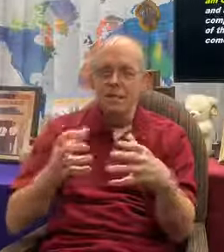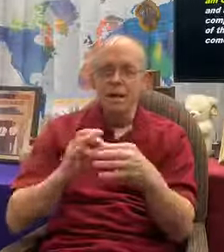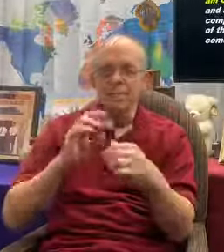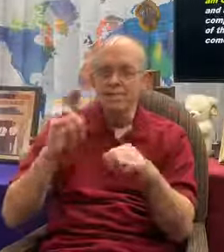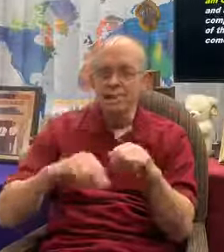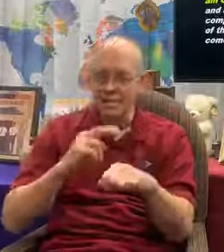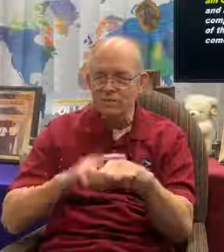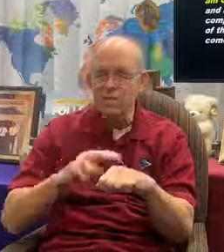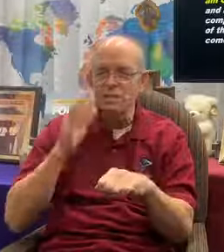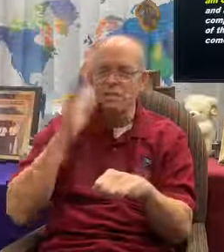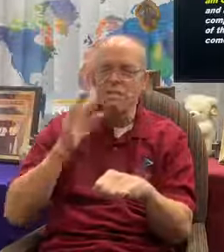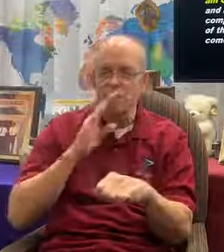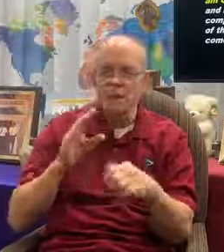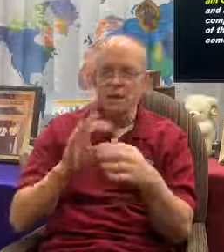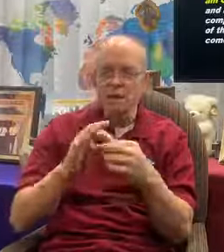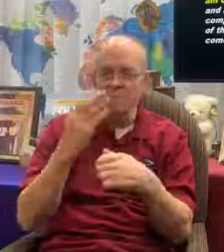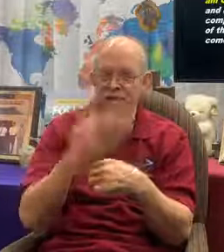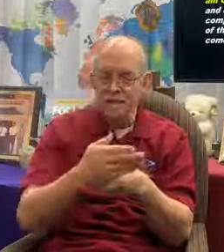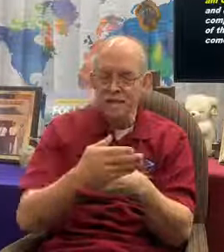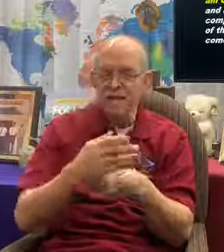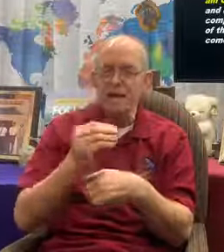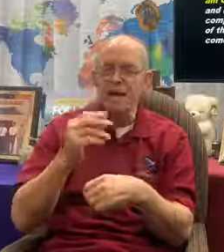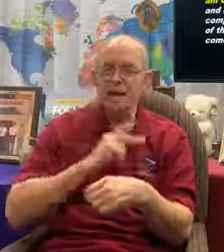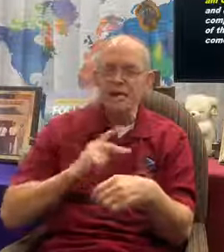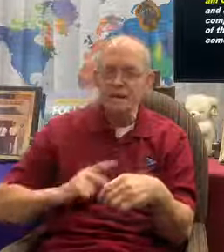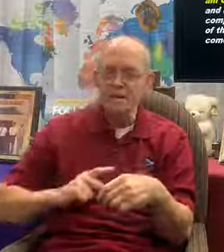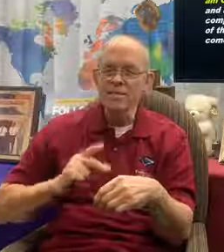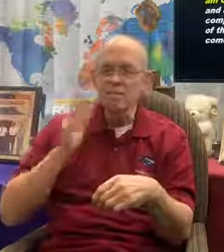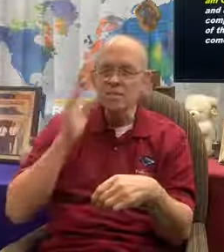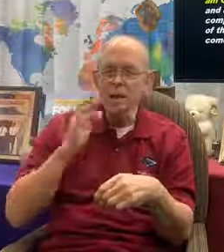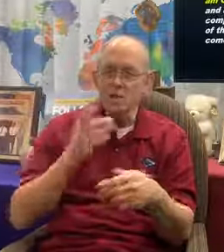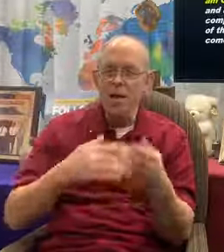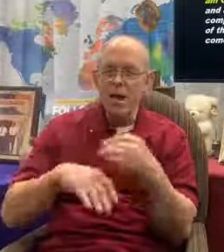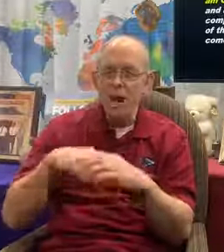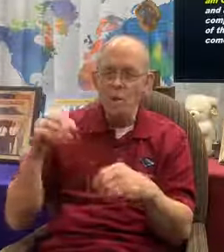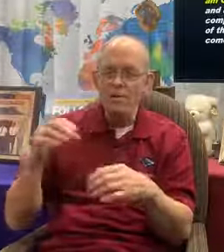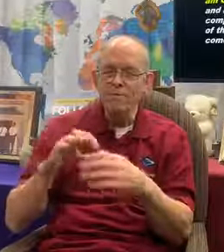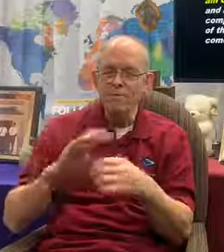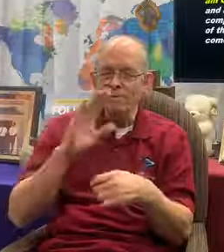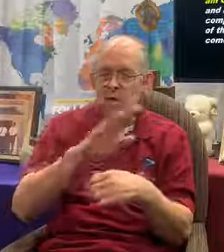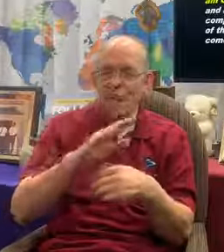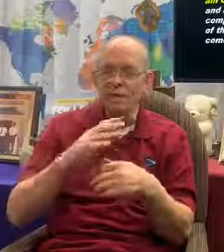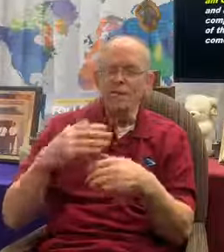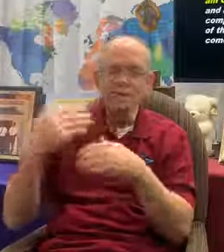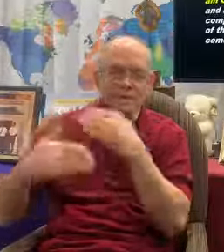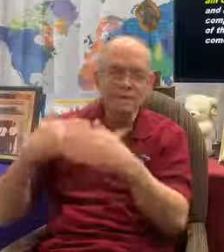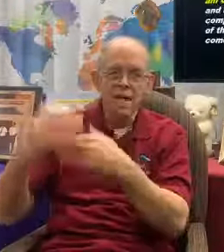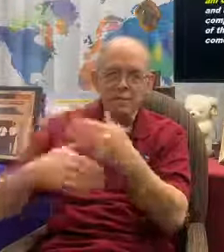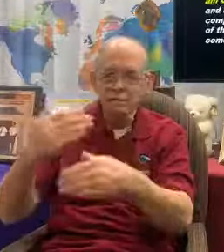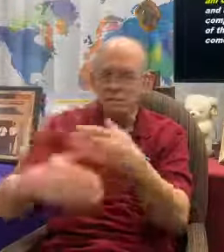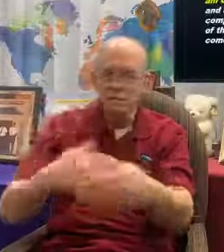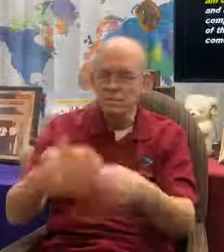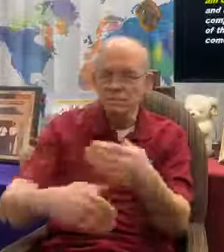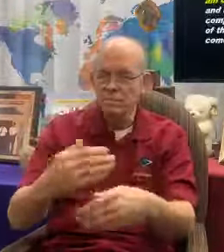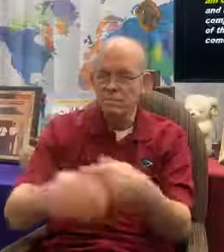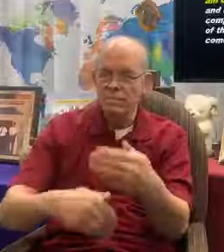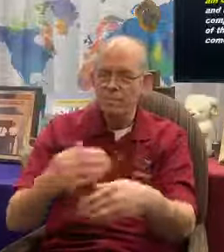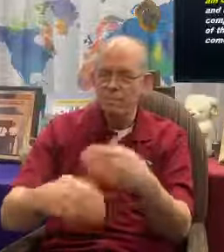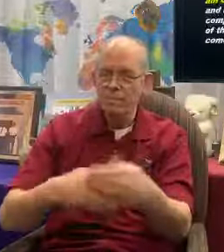of nations shall be at thee, and king shall be our thy lion.